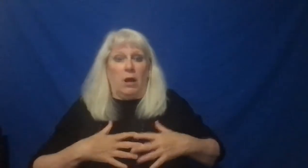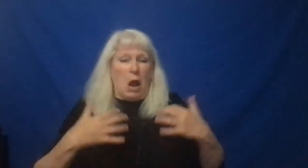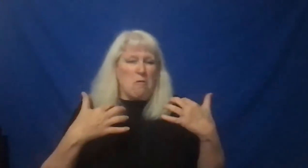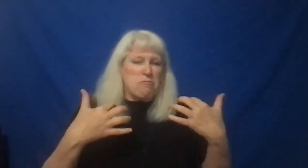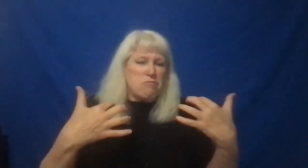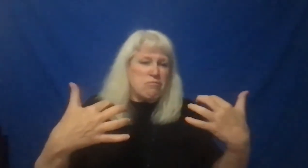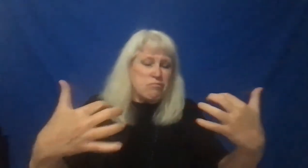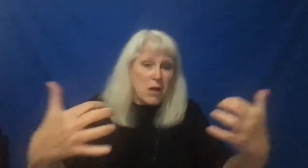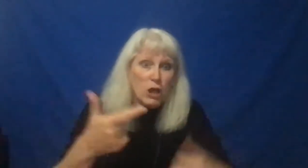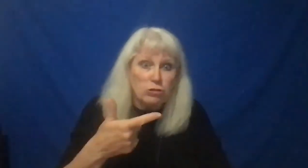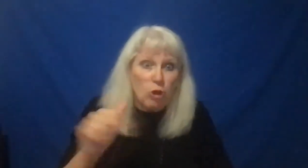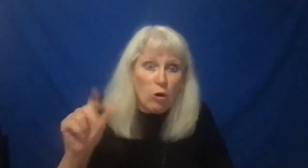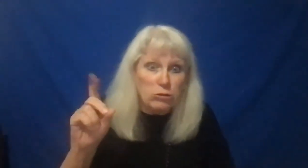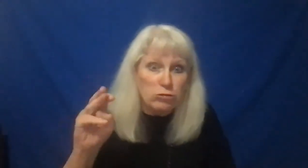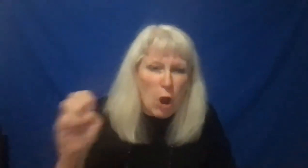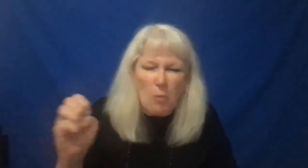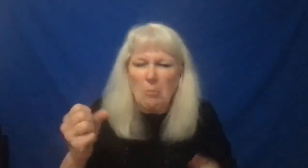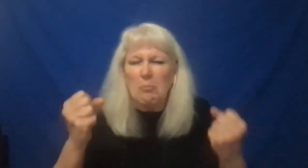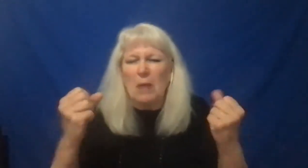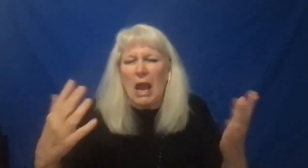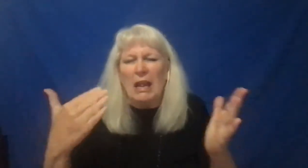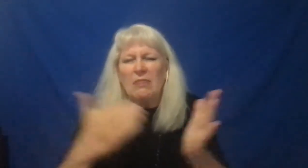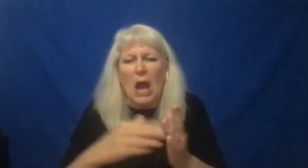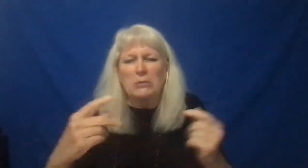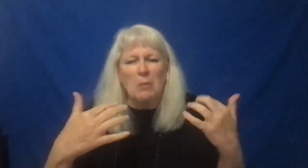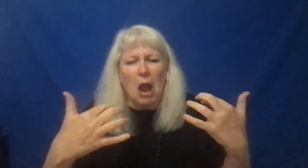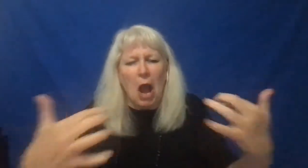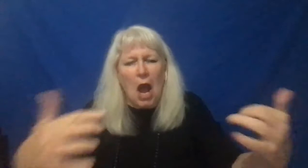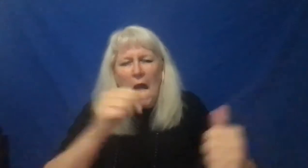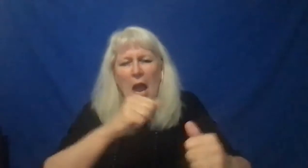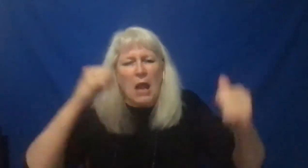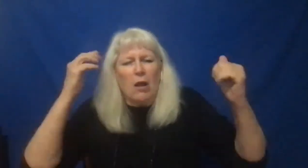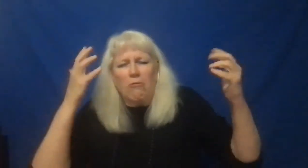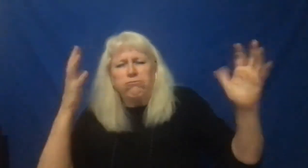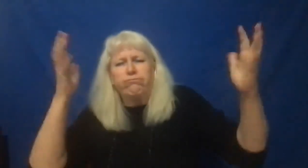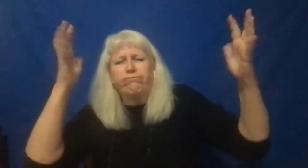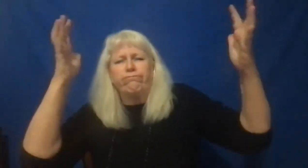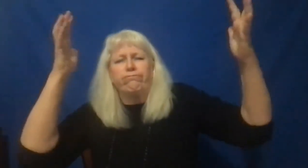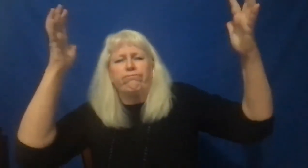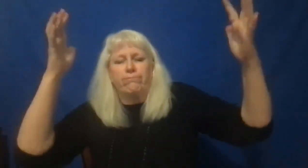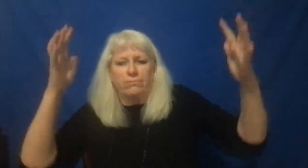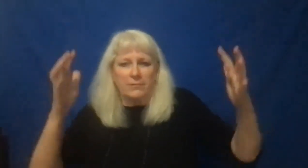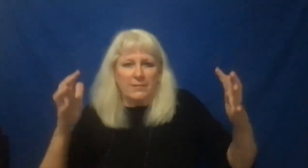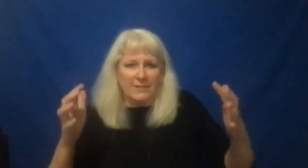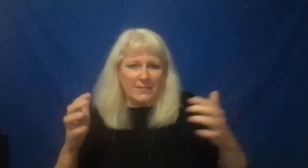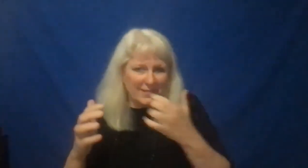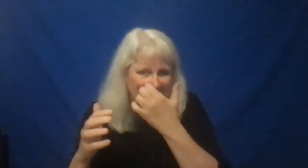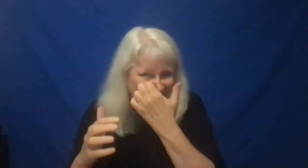Dome who were on fire, truly on fire, just like Dave was moments ago,